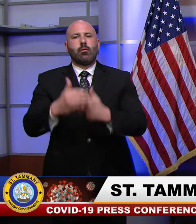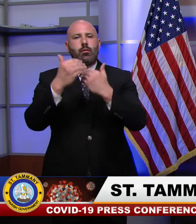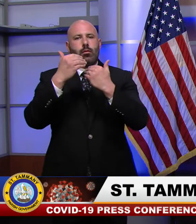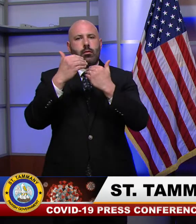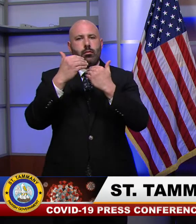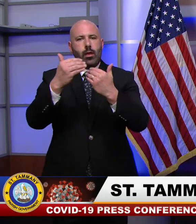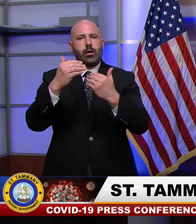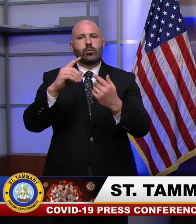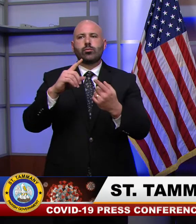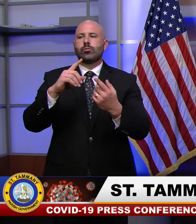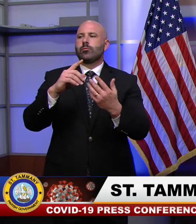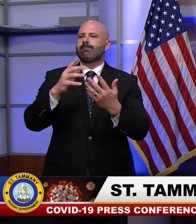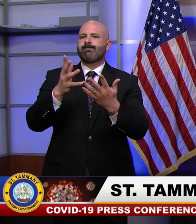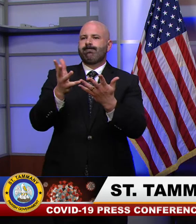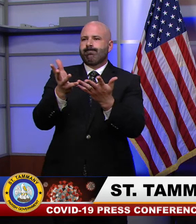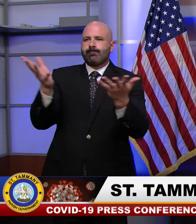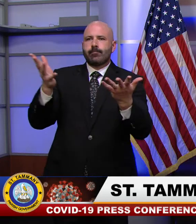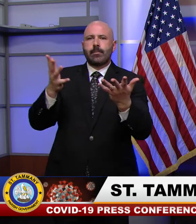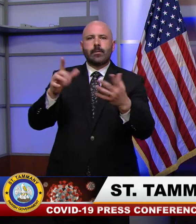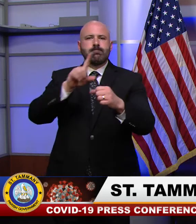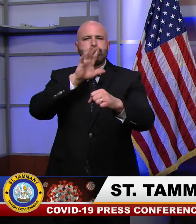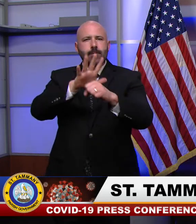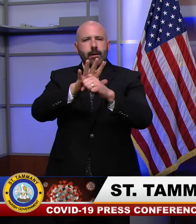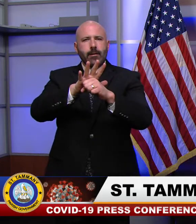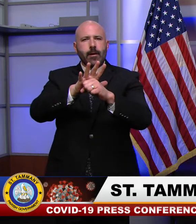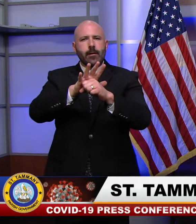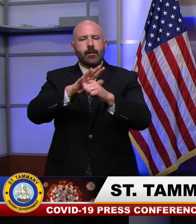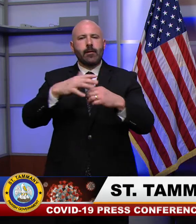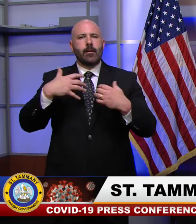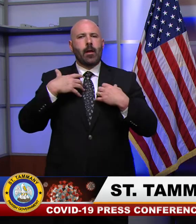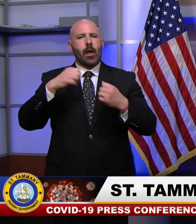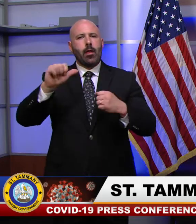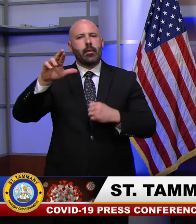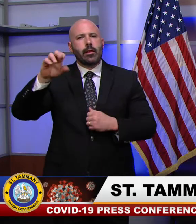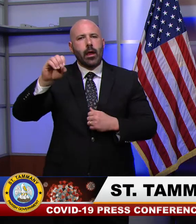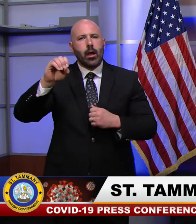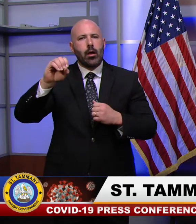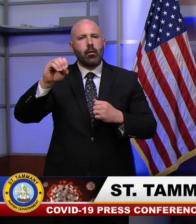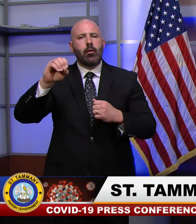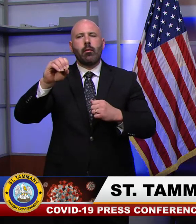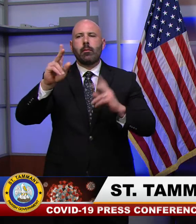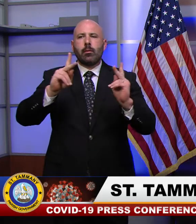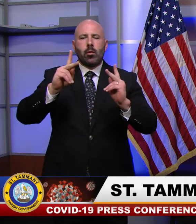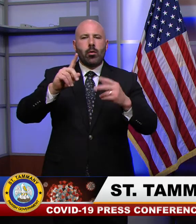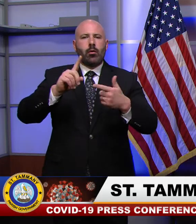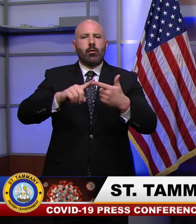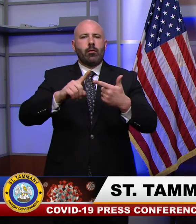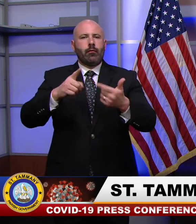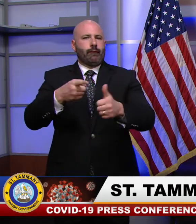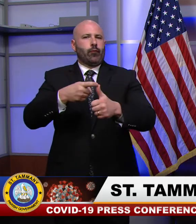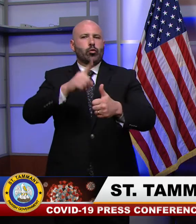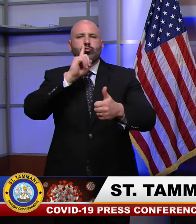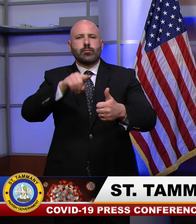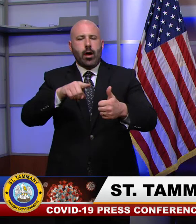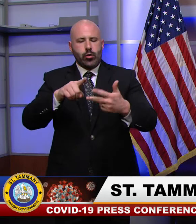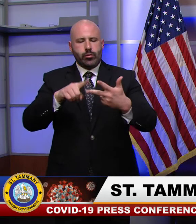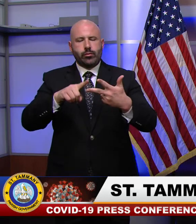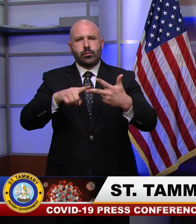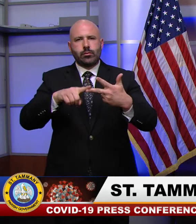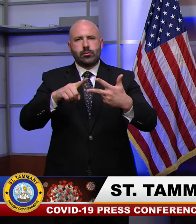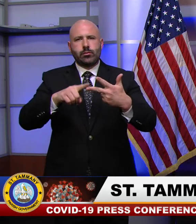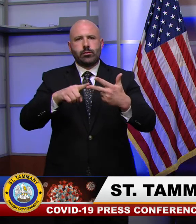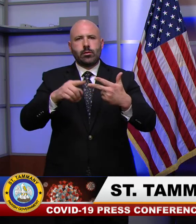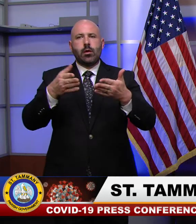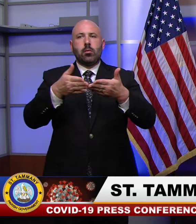our dedicated healthcare providers, our first responders, our public servants,